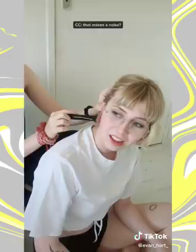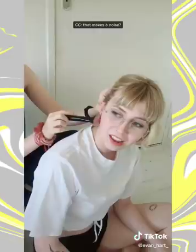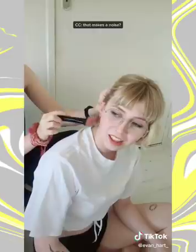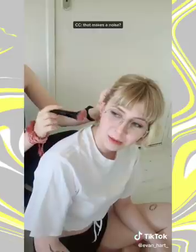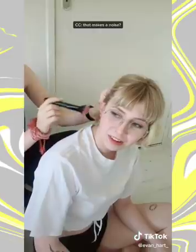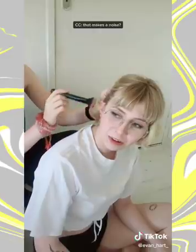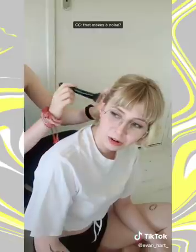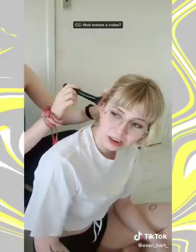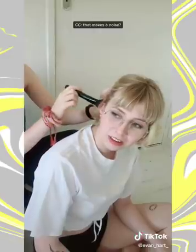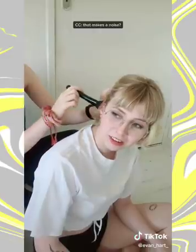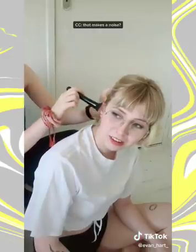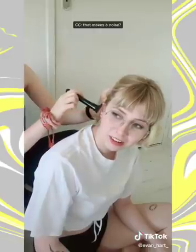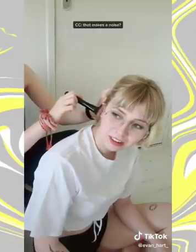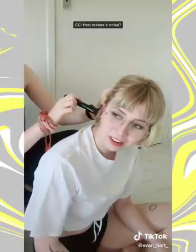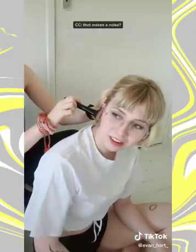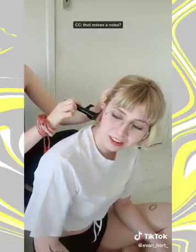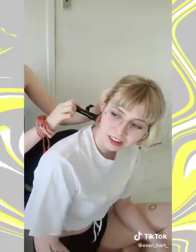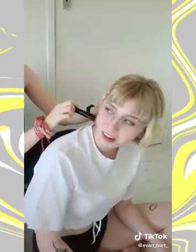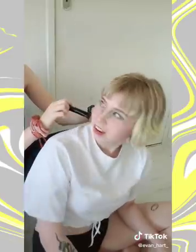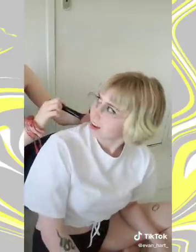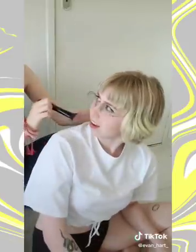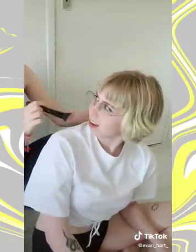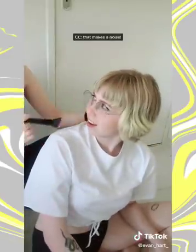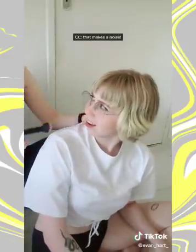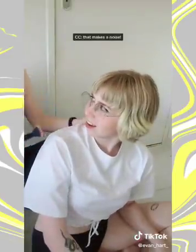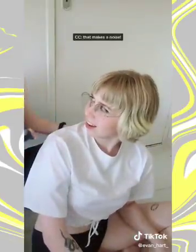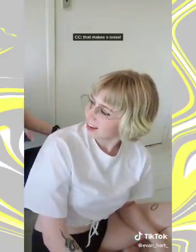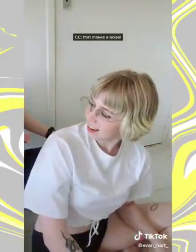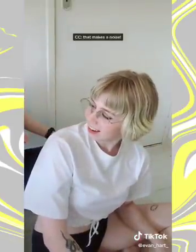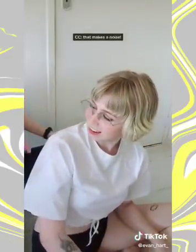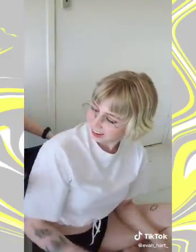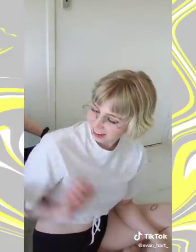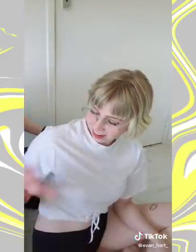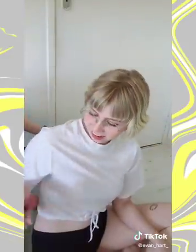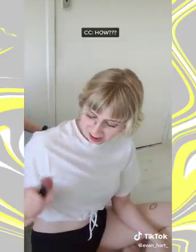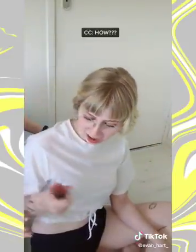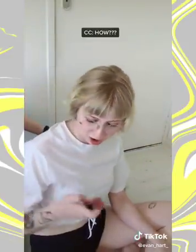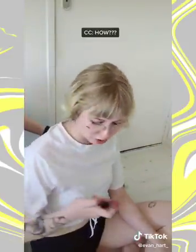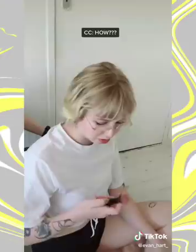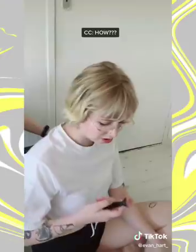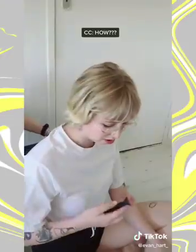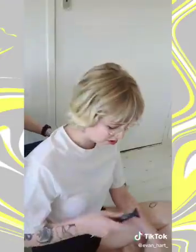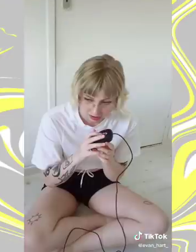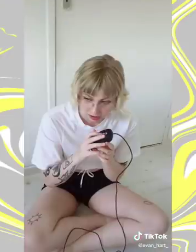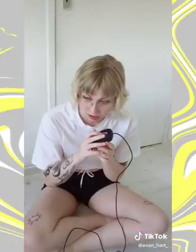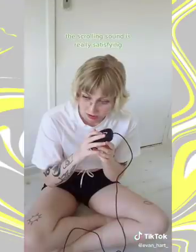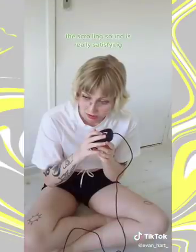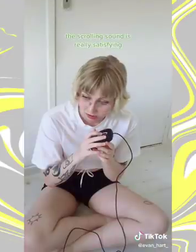That makes a noise. That makes a noise. How?